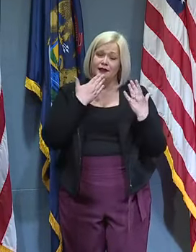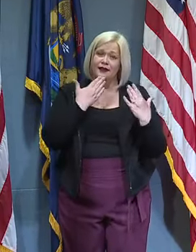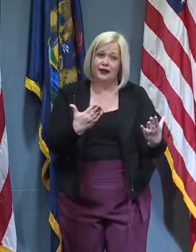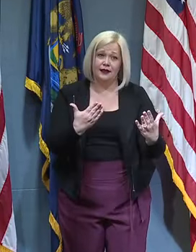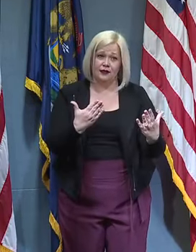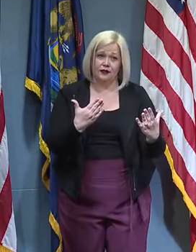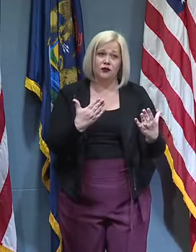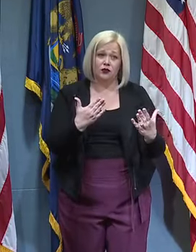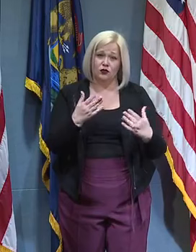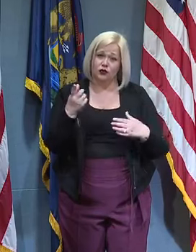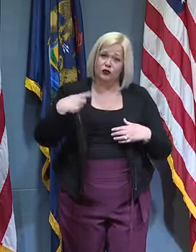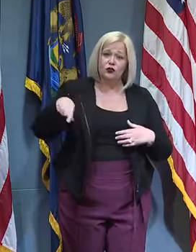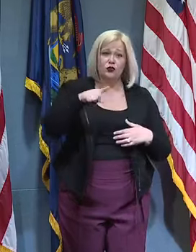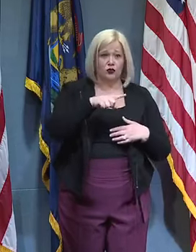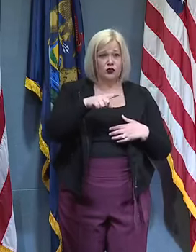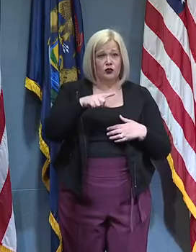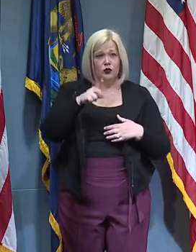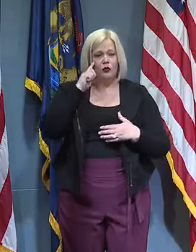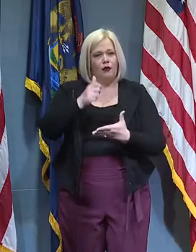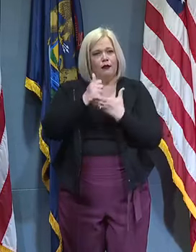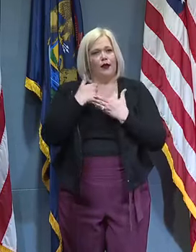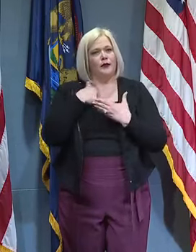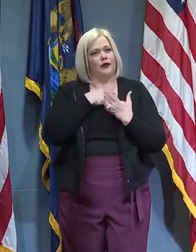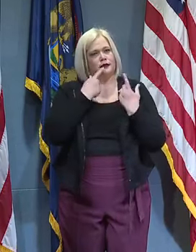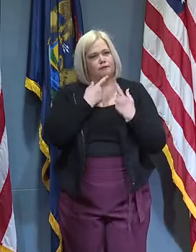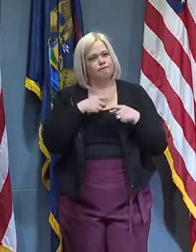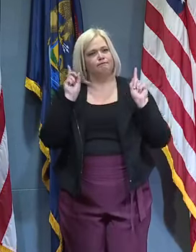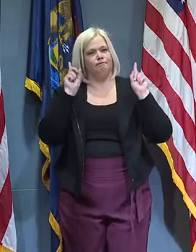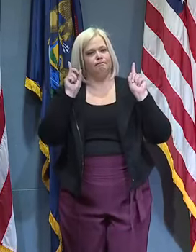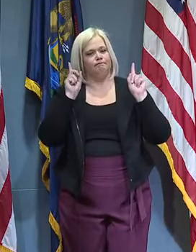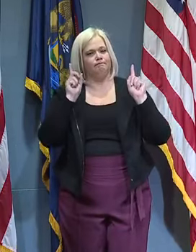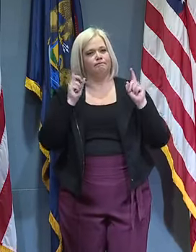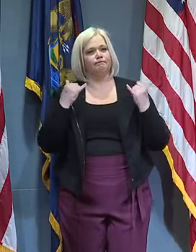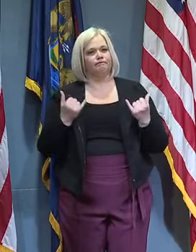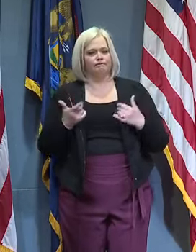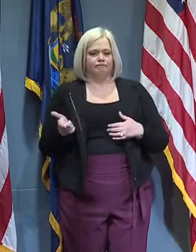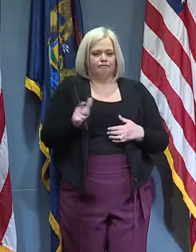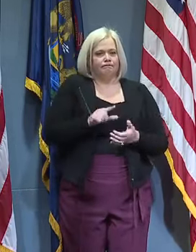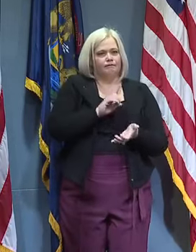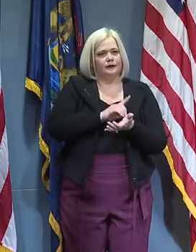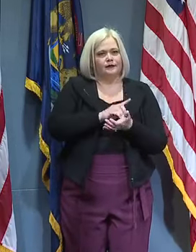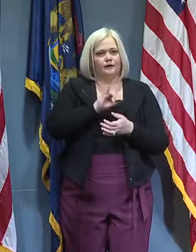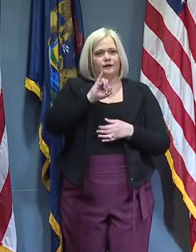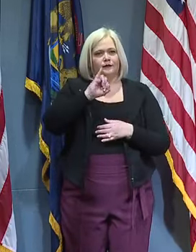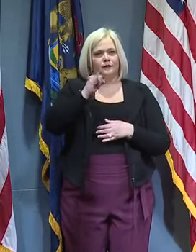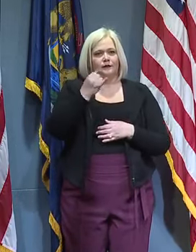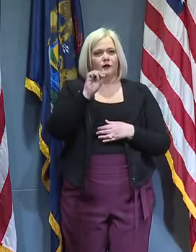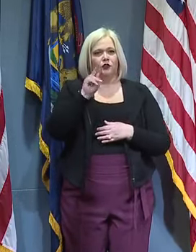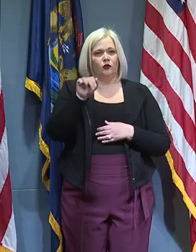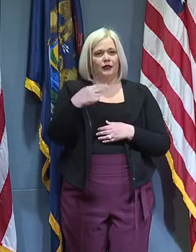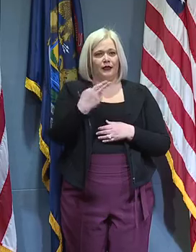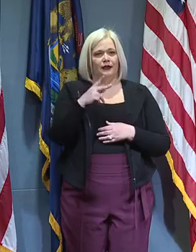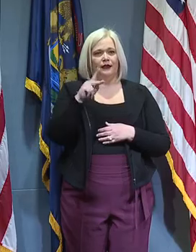that we're going to get through this. And with that, I would like to invite Dr. Janae Khaldun to take the podium.